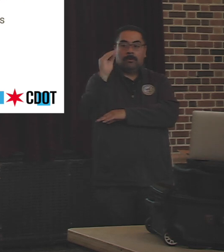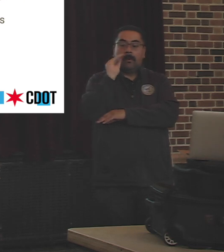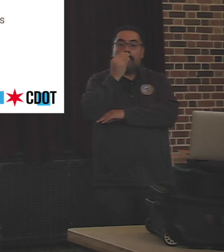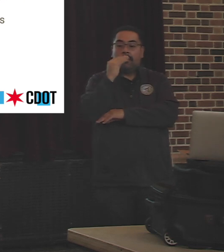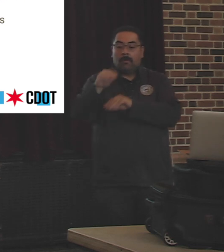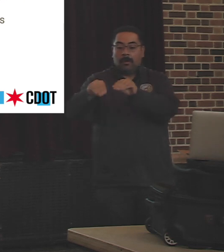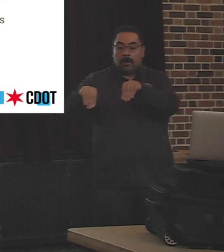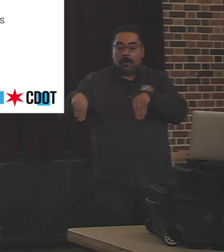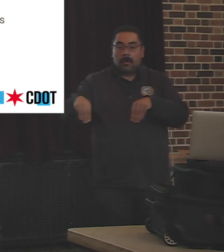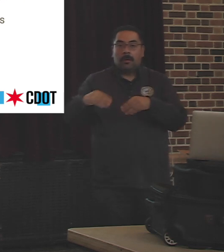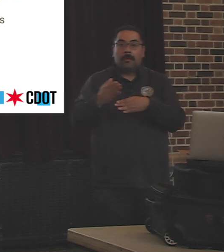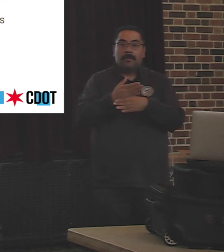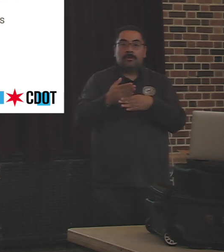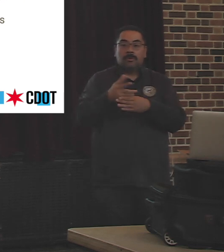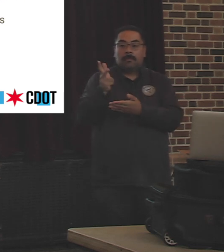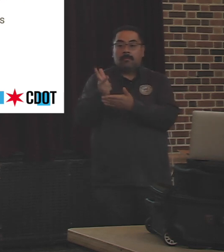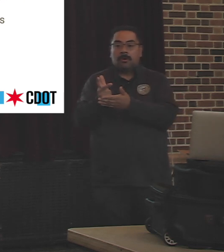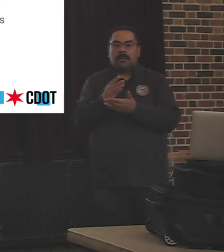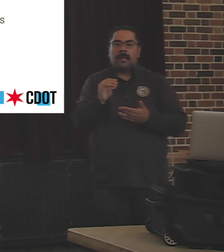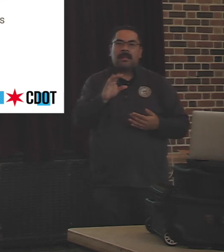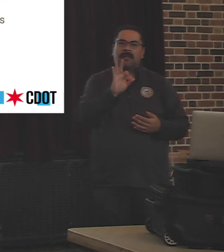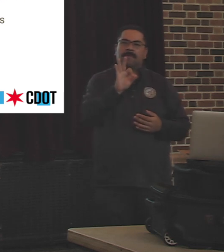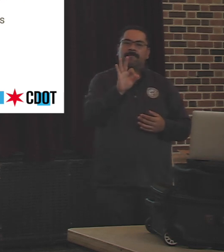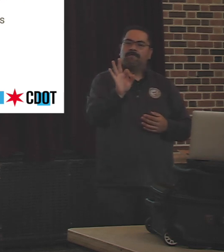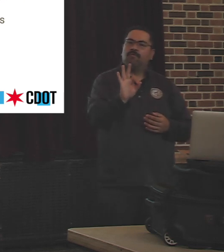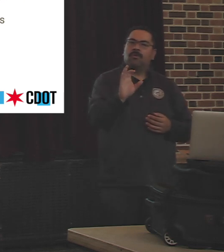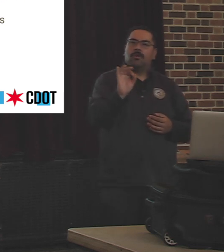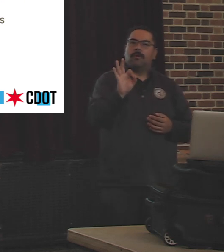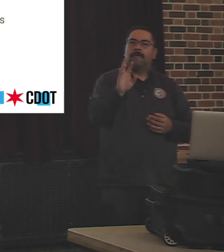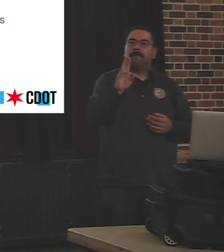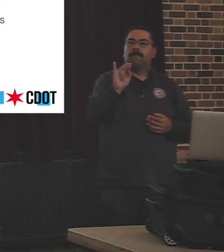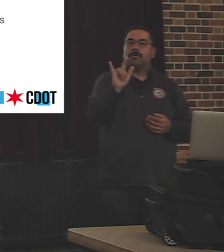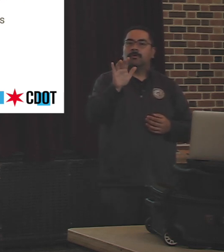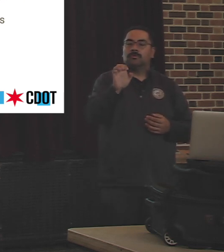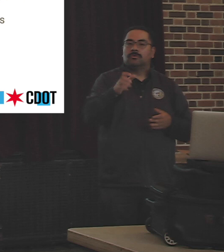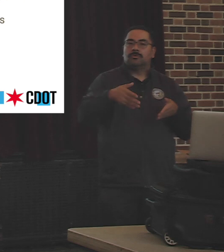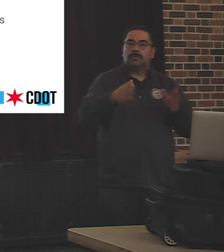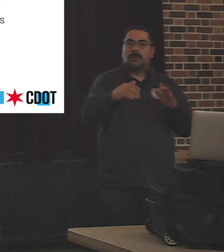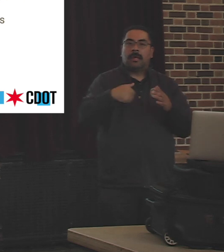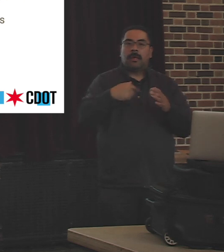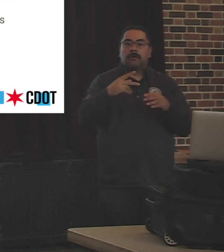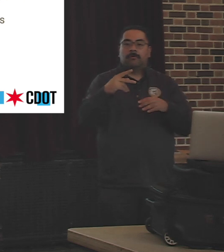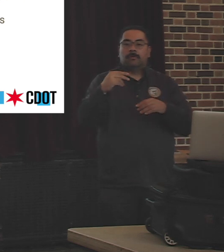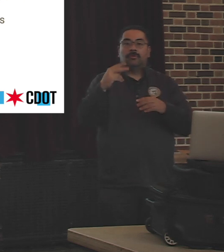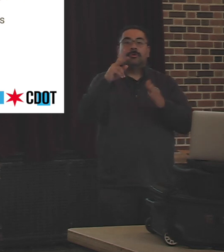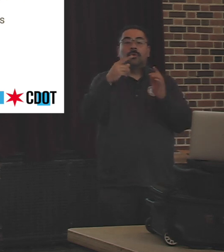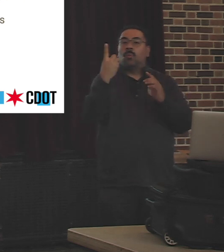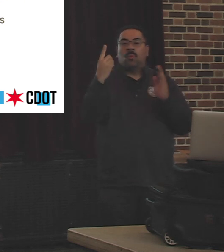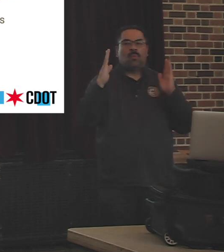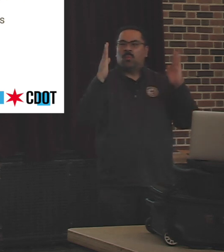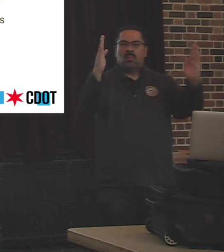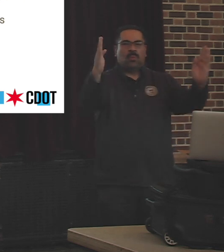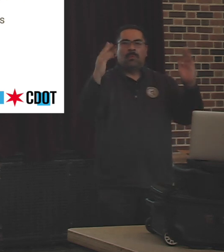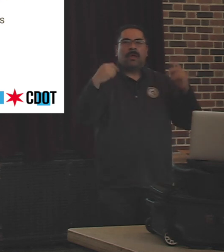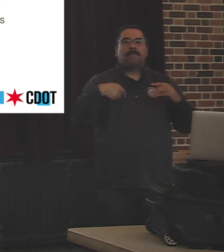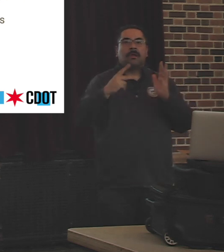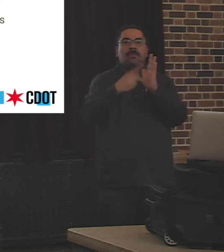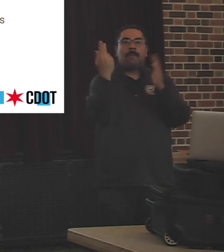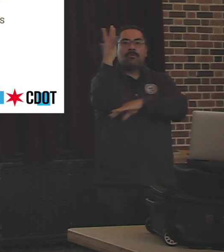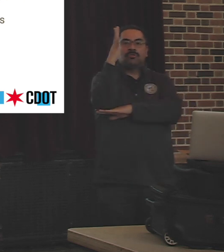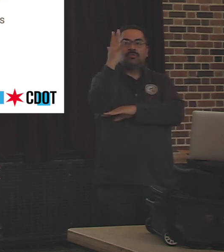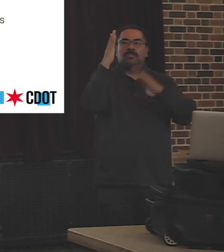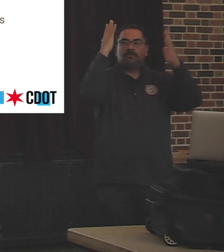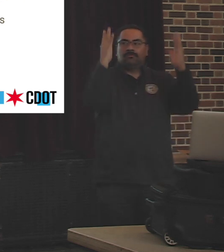added between the parking lane and the furniture zone, and it allows for a double row of trees instead of a single line of trees as shown in